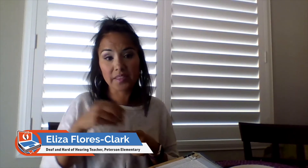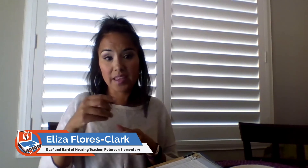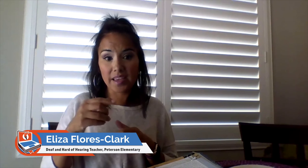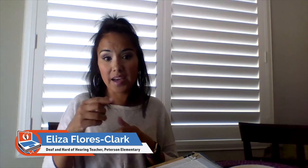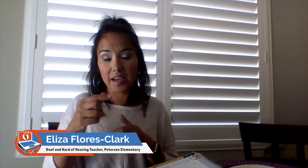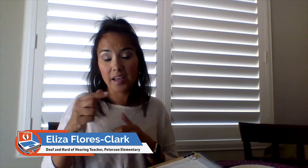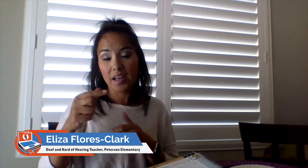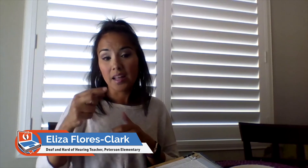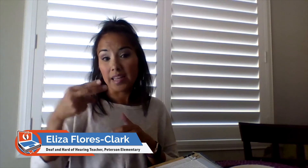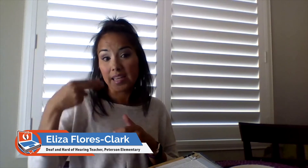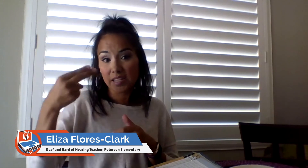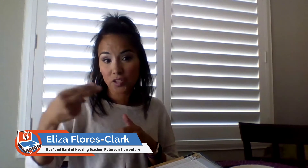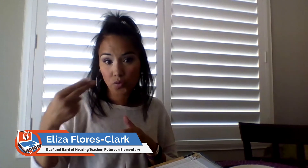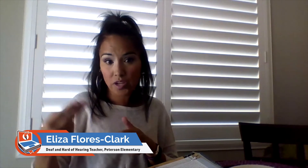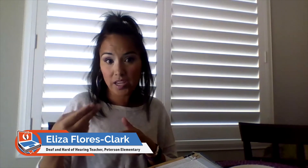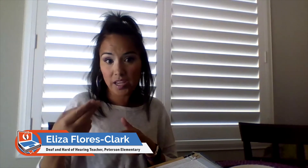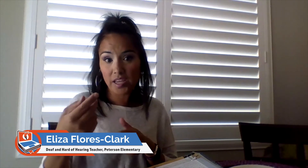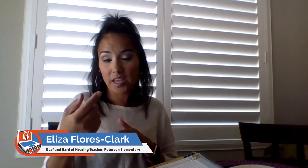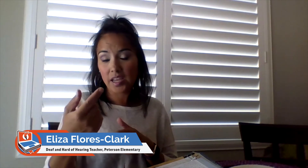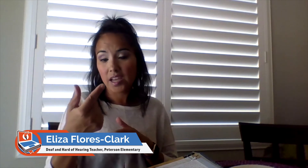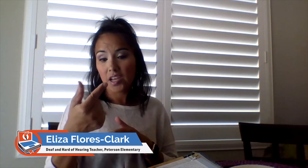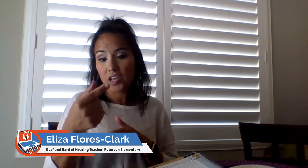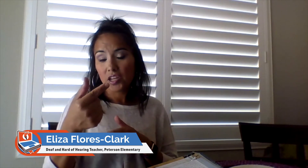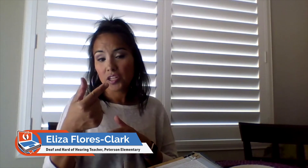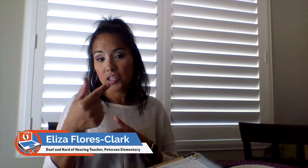the like history,